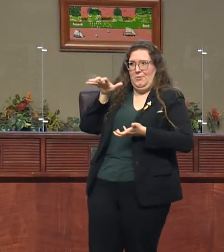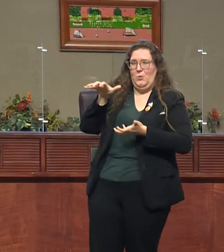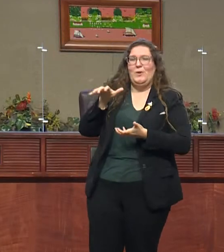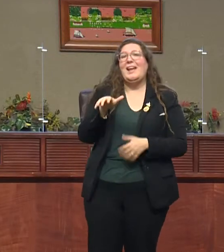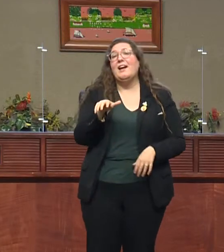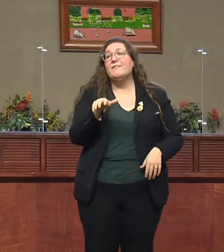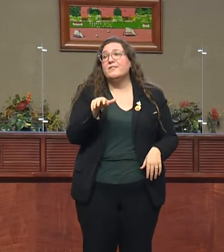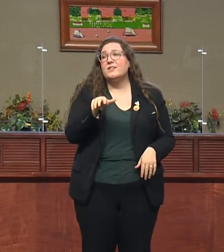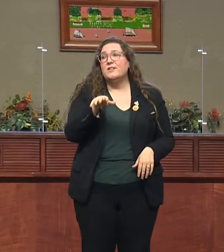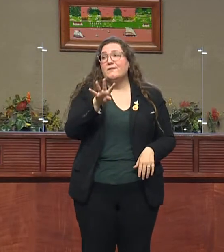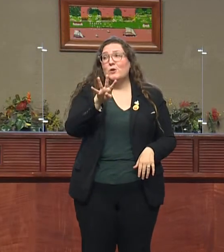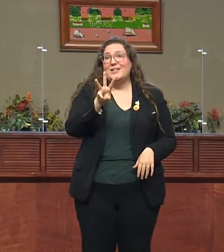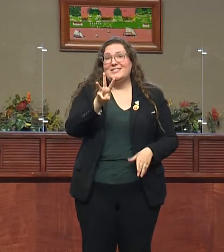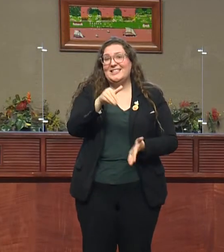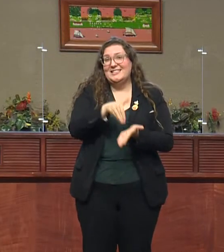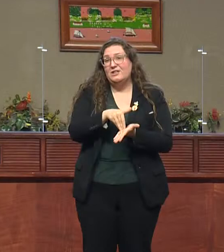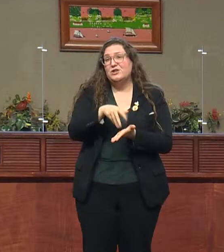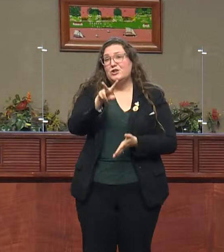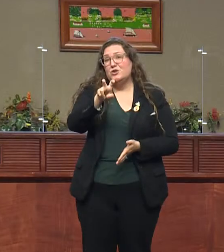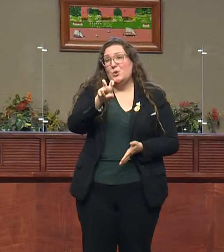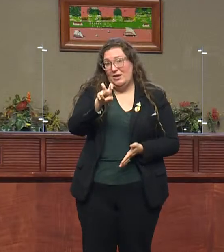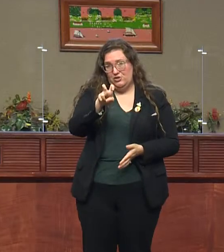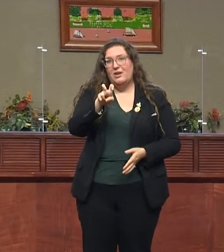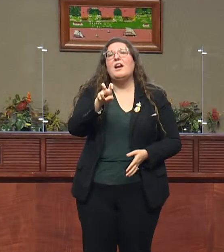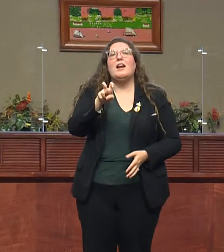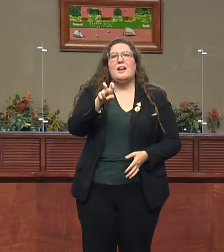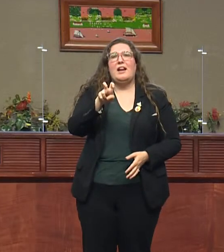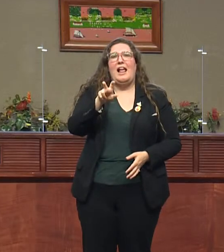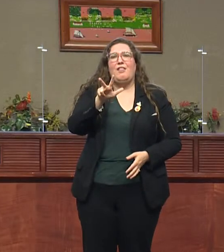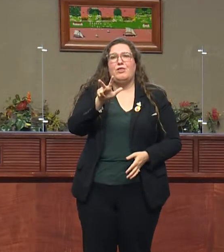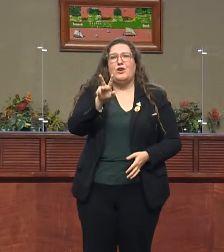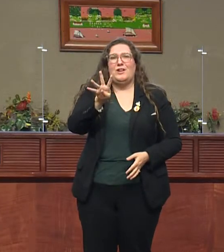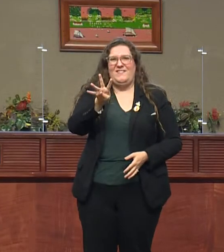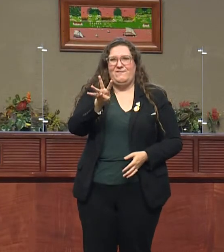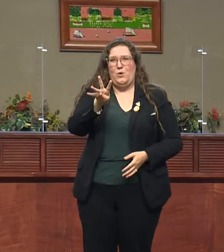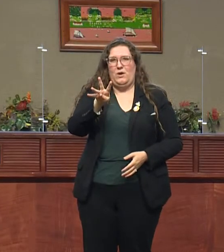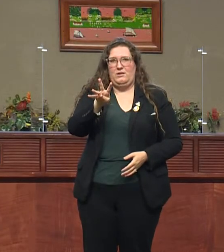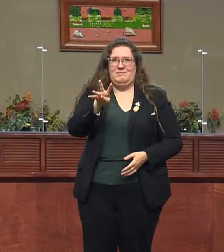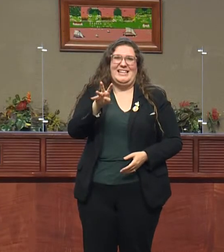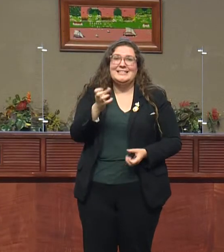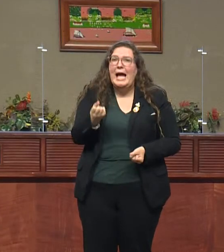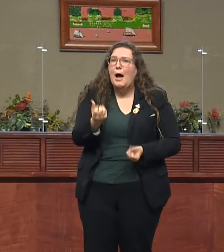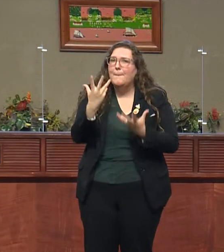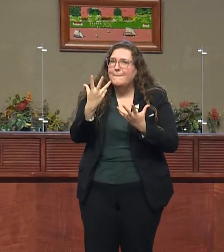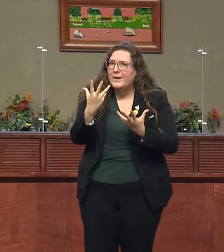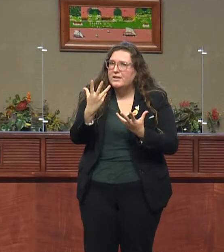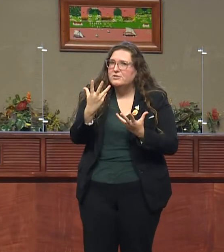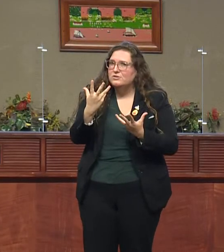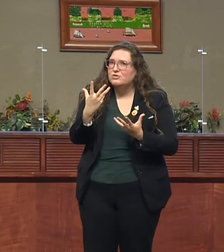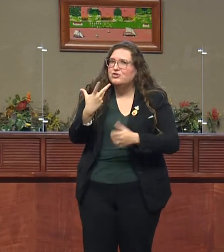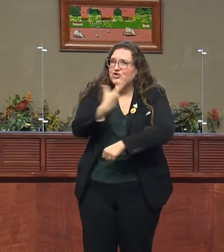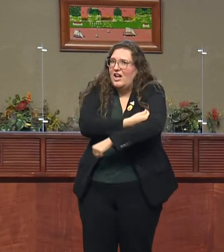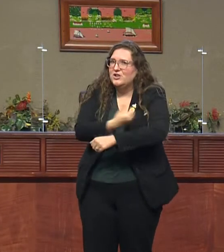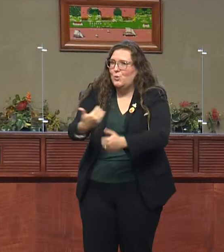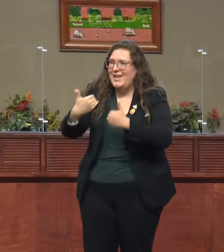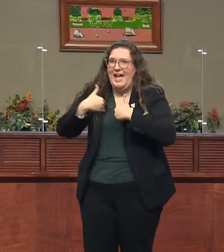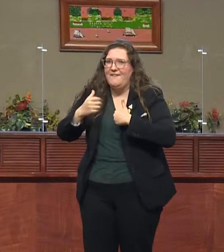416,241 doses. This is doses, not individuals, has been given into our county. Of those,